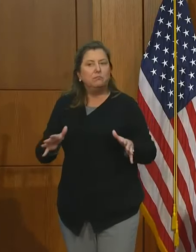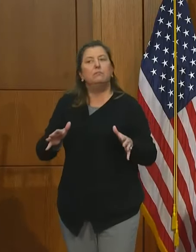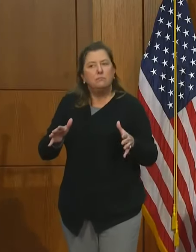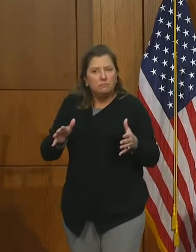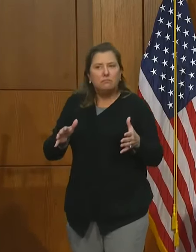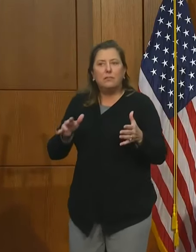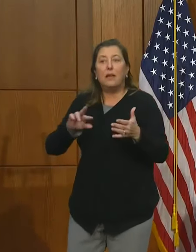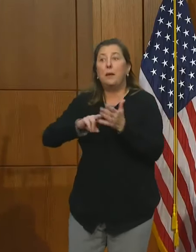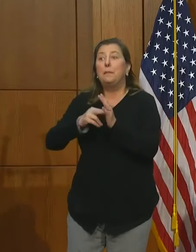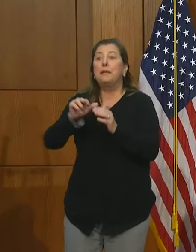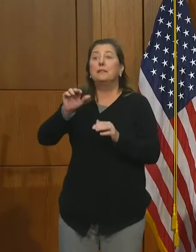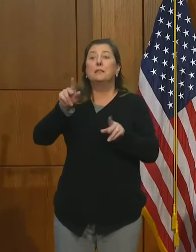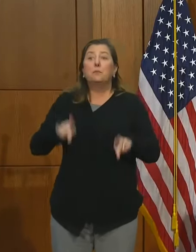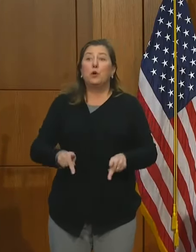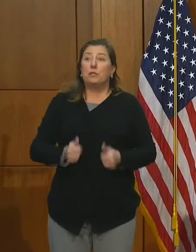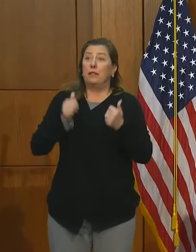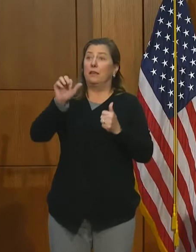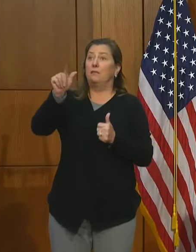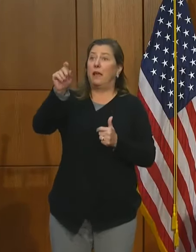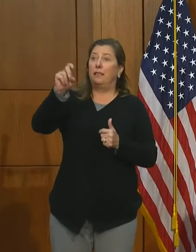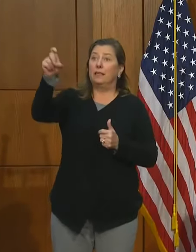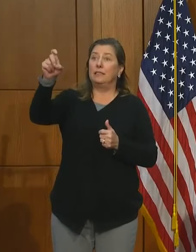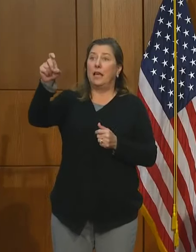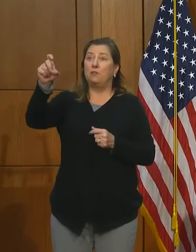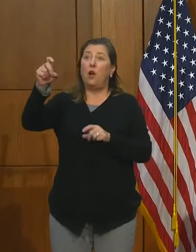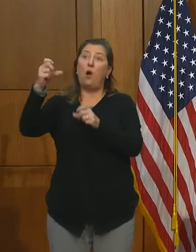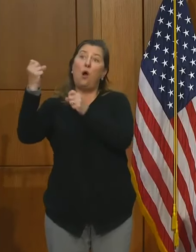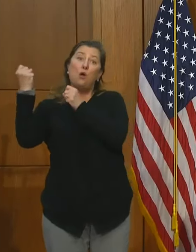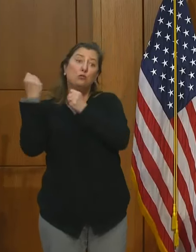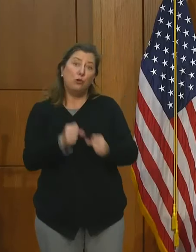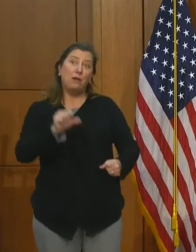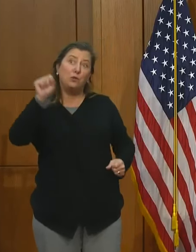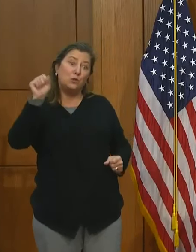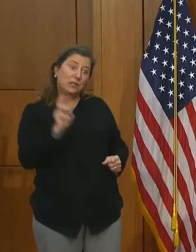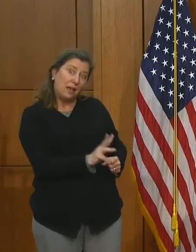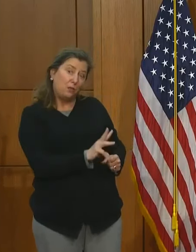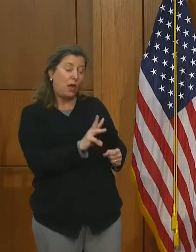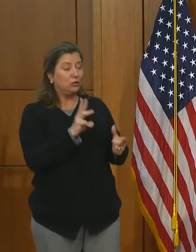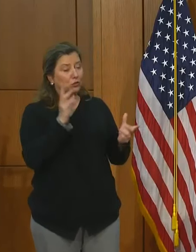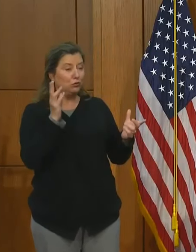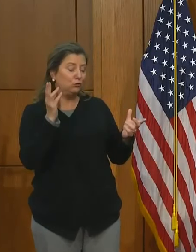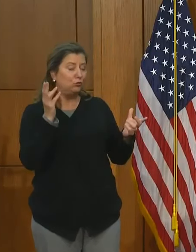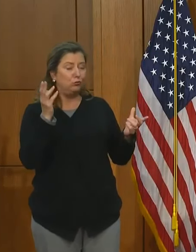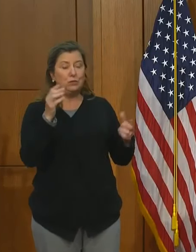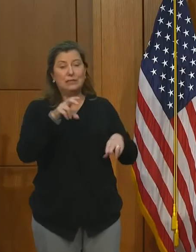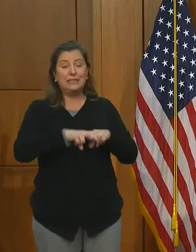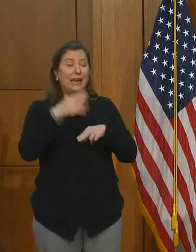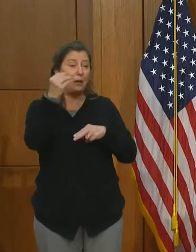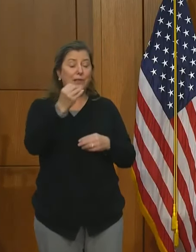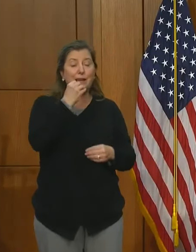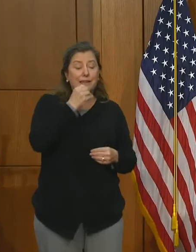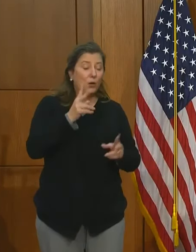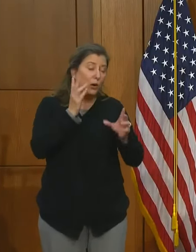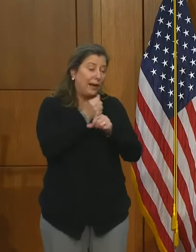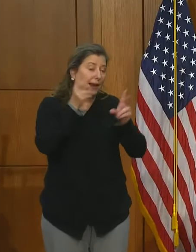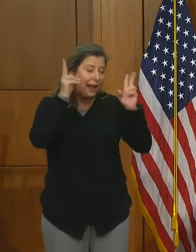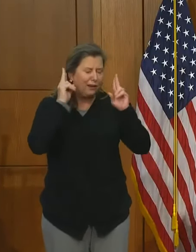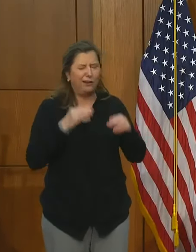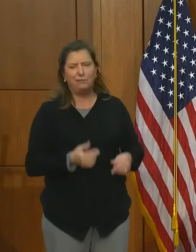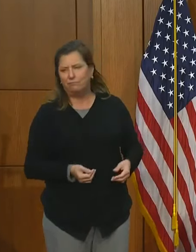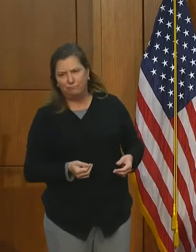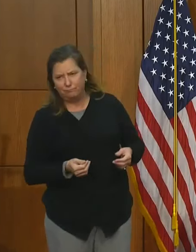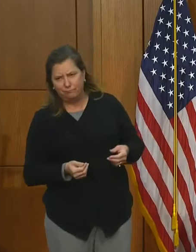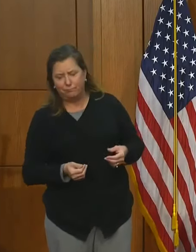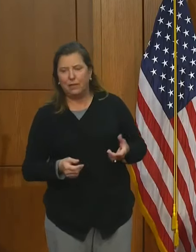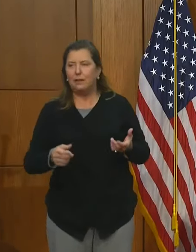somebody from Alexandria to drive to Southwest Virginia to avail themselves of outdoor dining or a haircut. It's not like